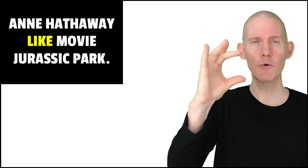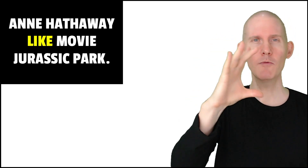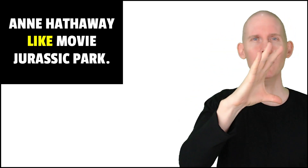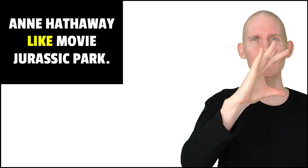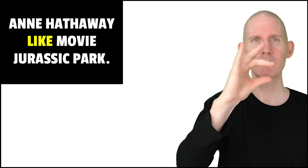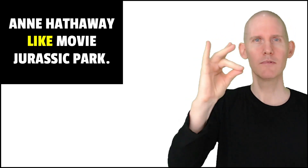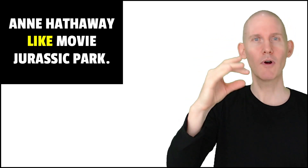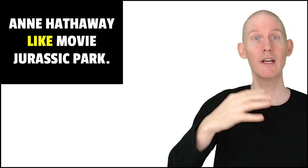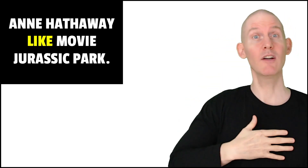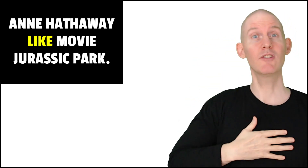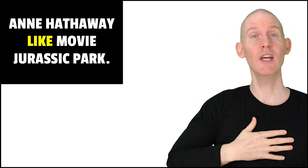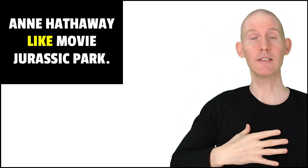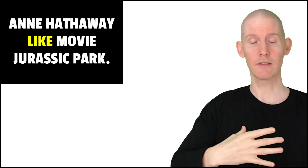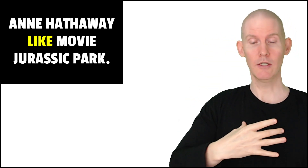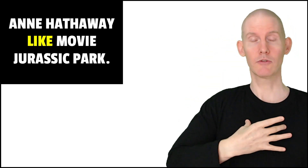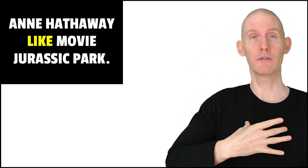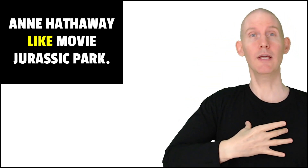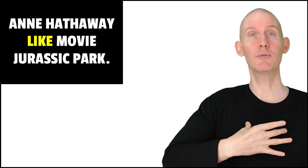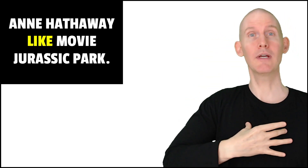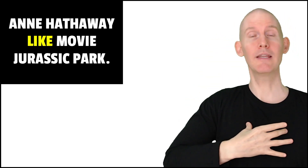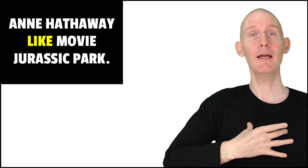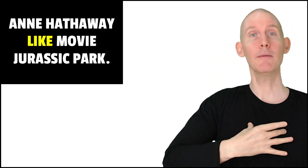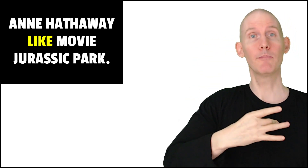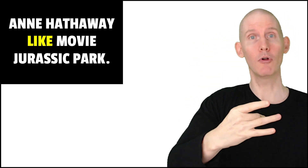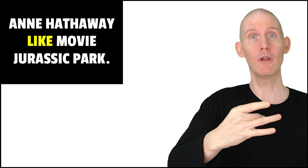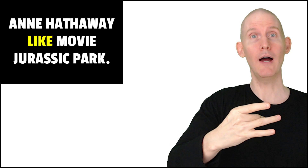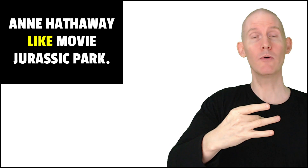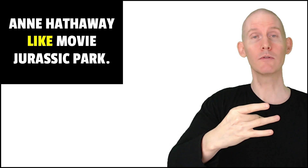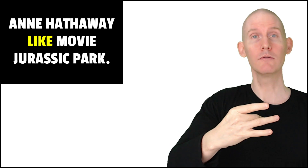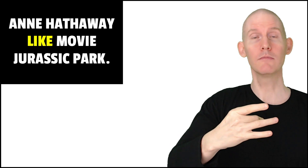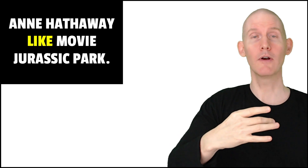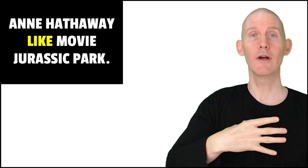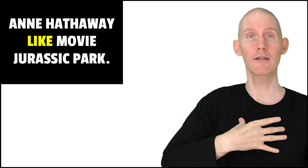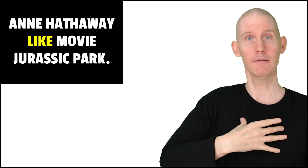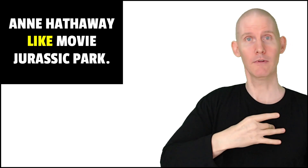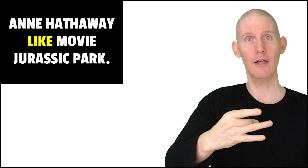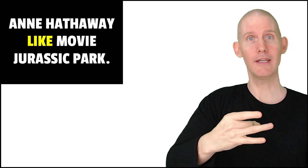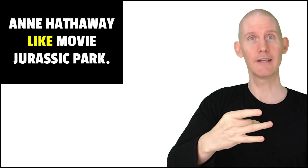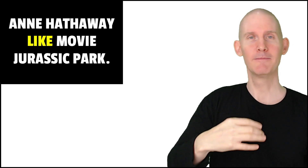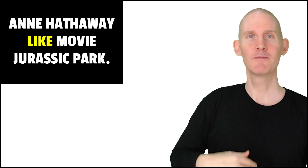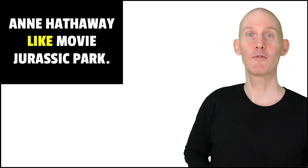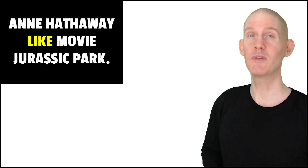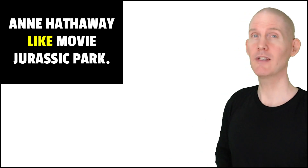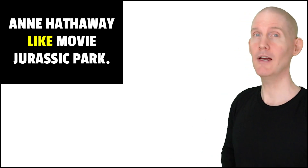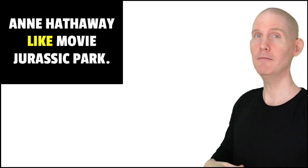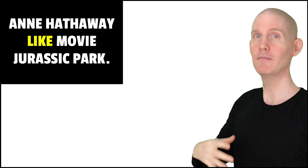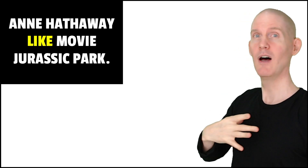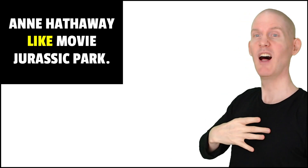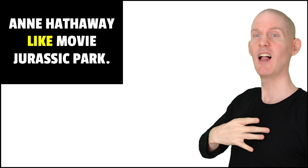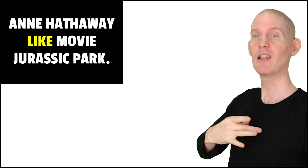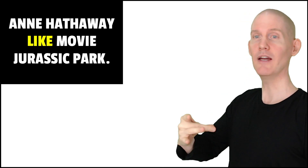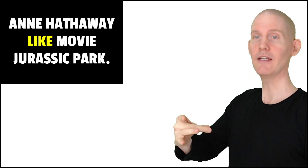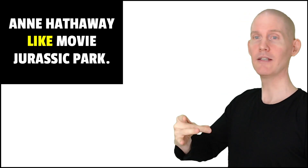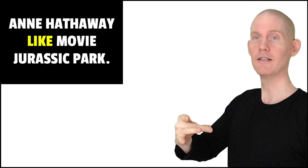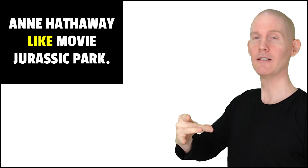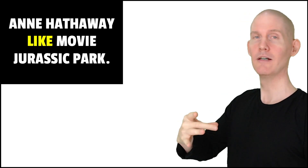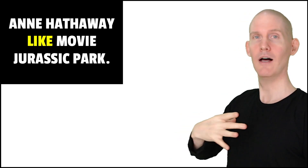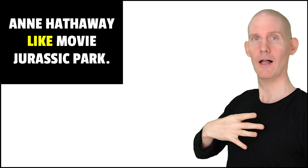movement right at our chest. So tips like that, pull out. All right? Like. From the side, like.